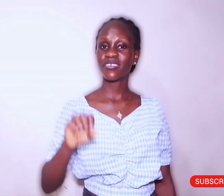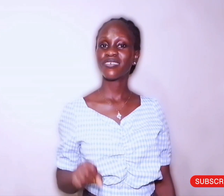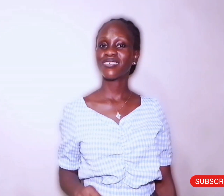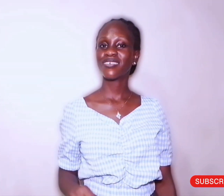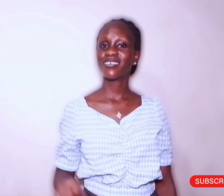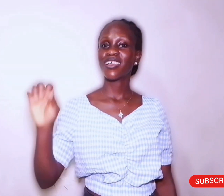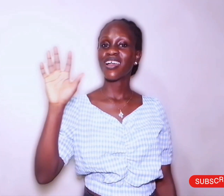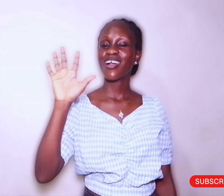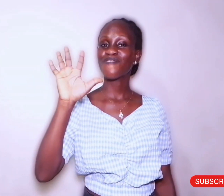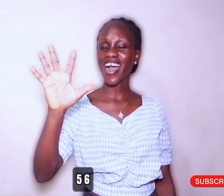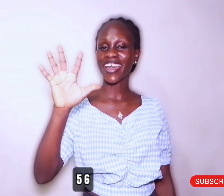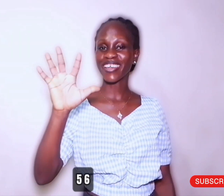5,